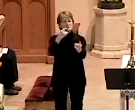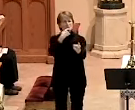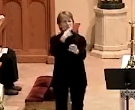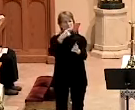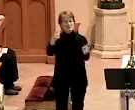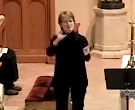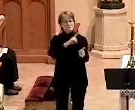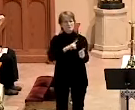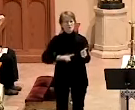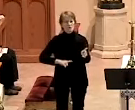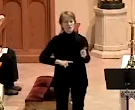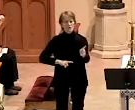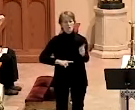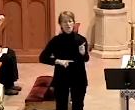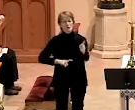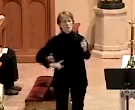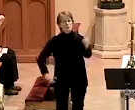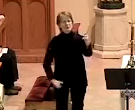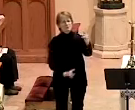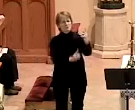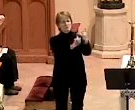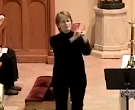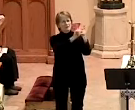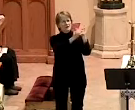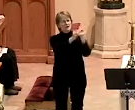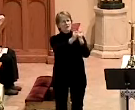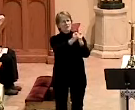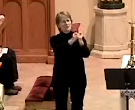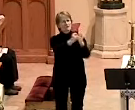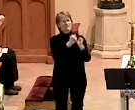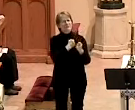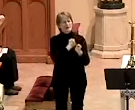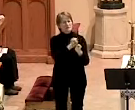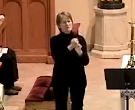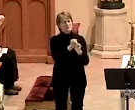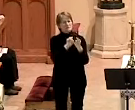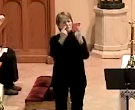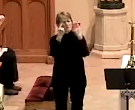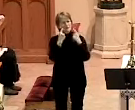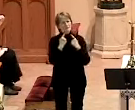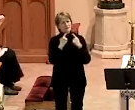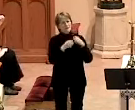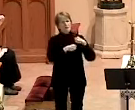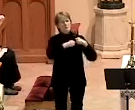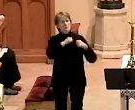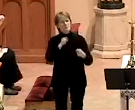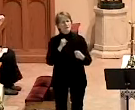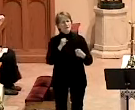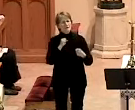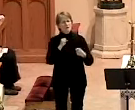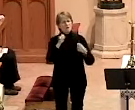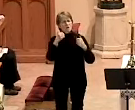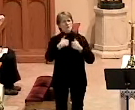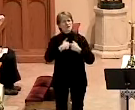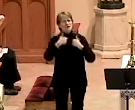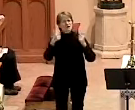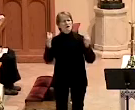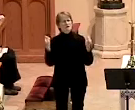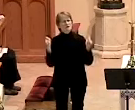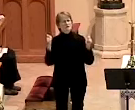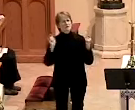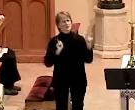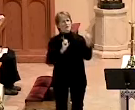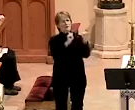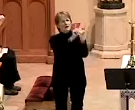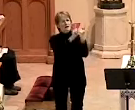with your whole heart, with fasting and weeping and mourning. Rend your hearts, not your garments, and return to the